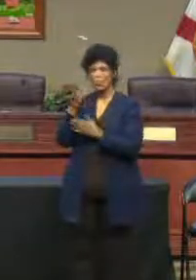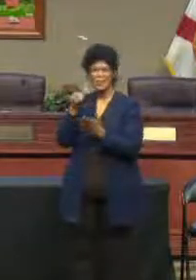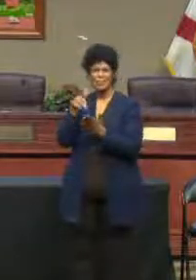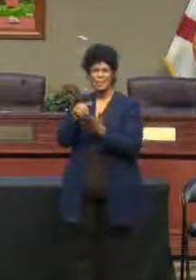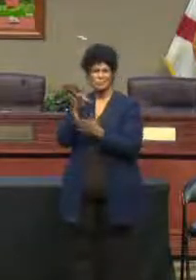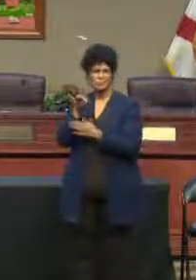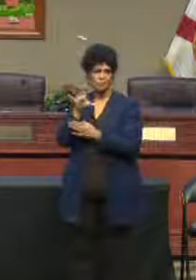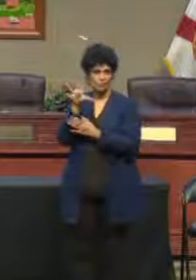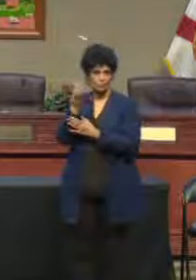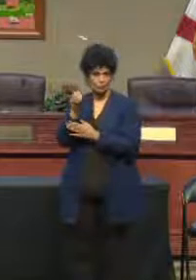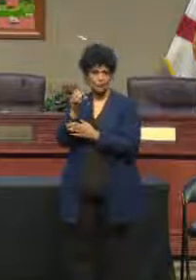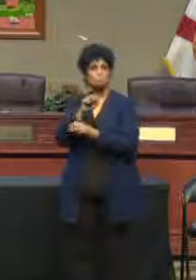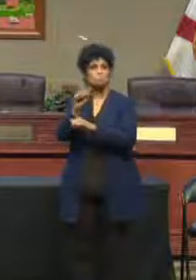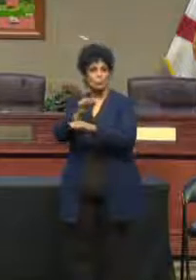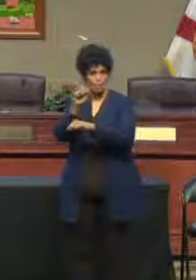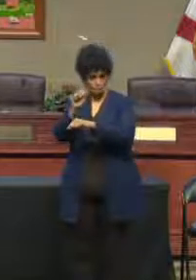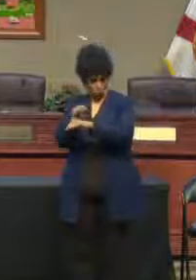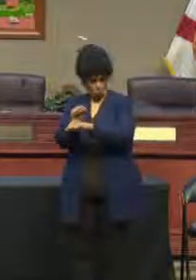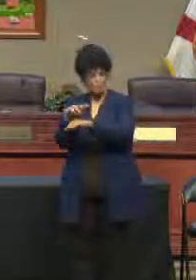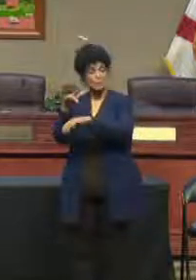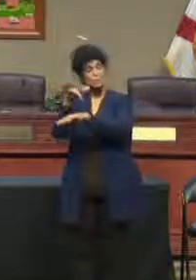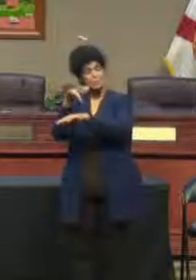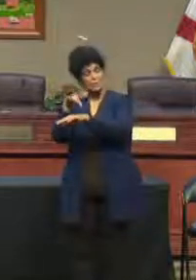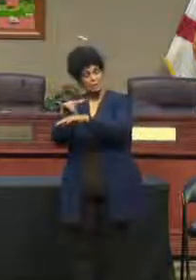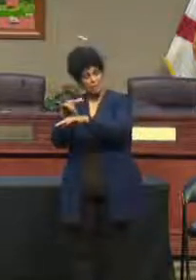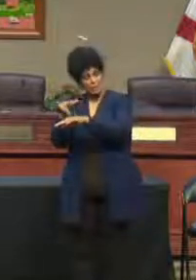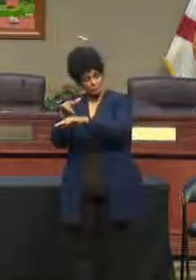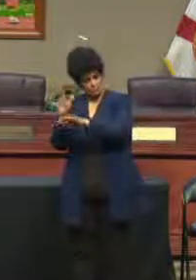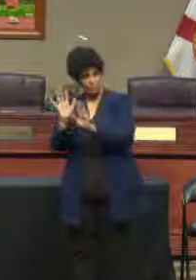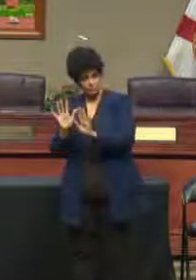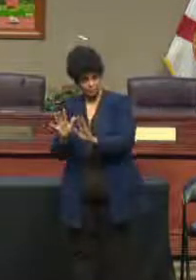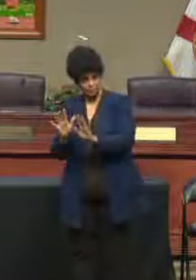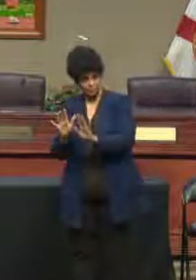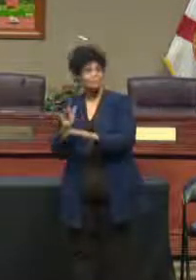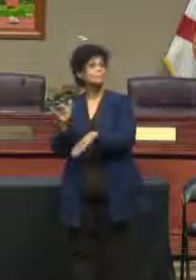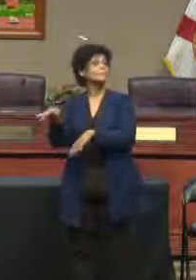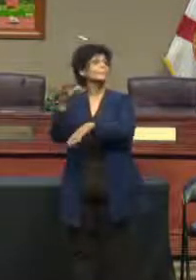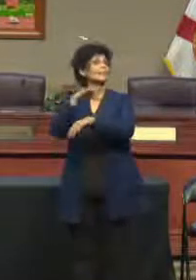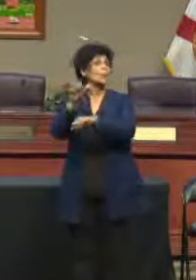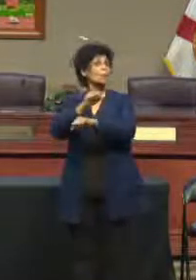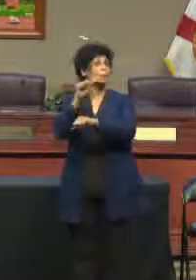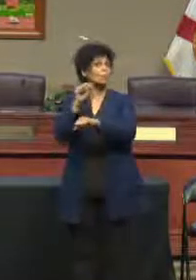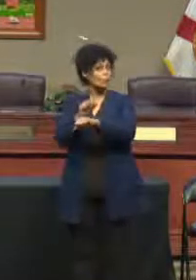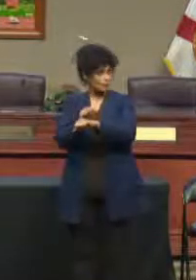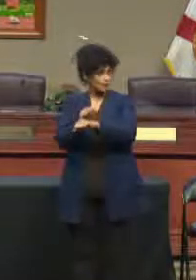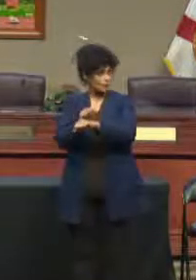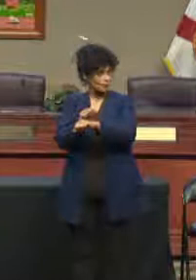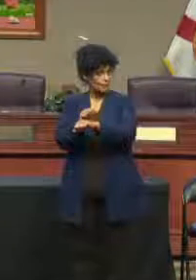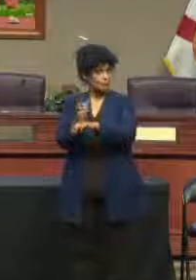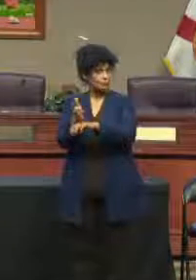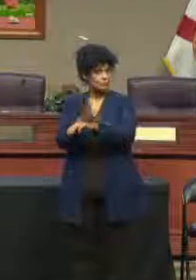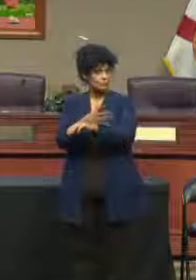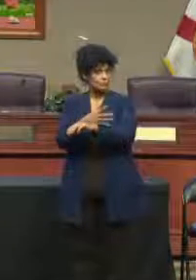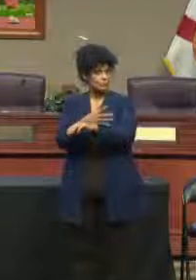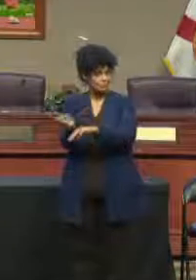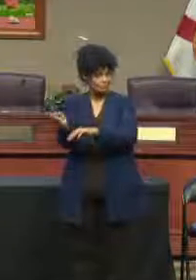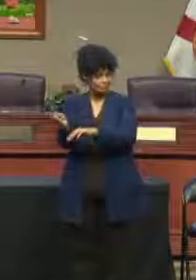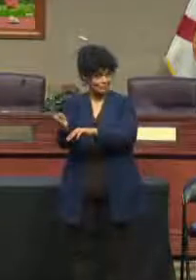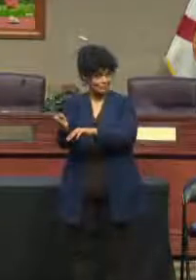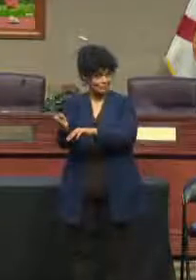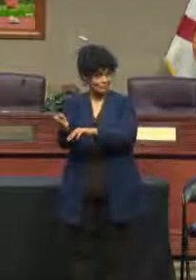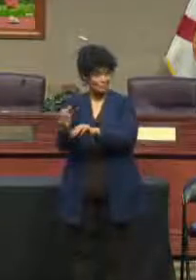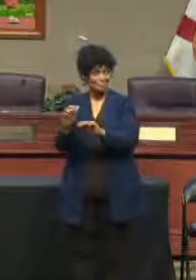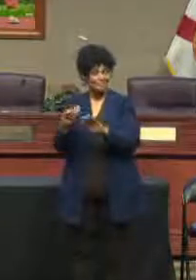1,850 appointments that was available. I will tell you that those appointments were taken up within the 8